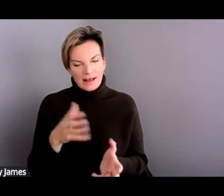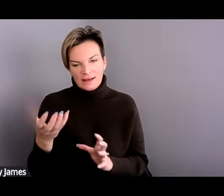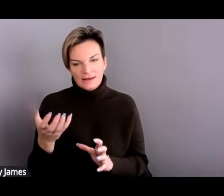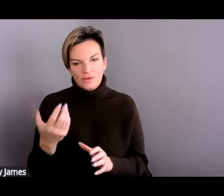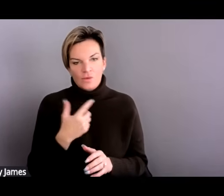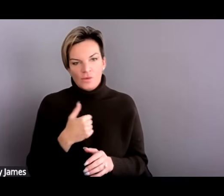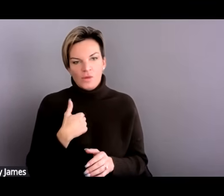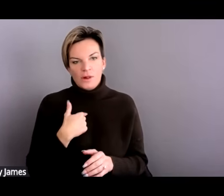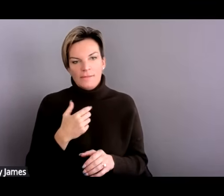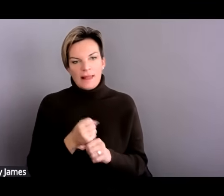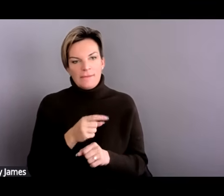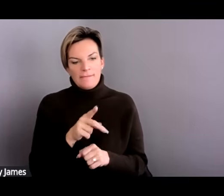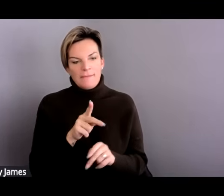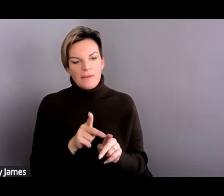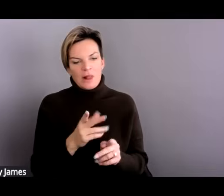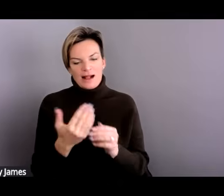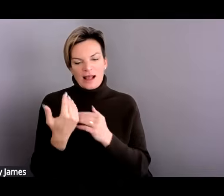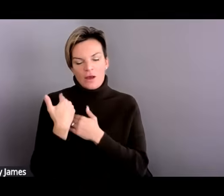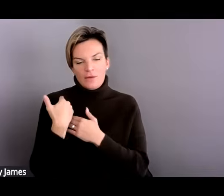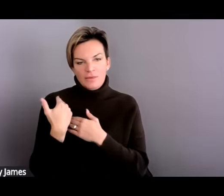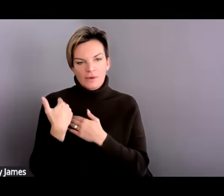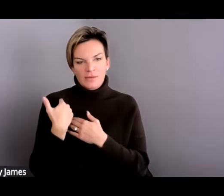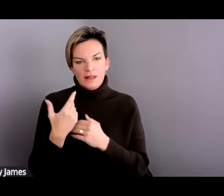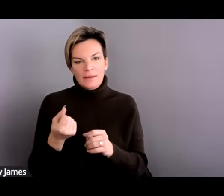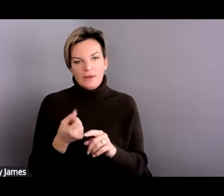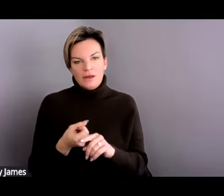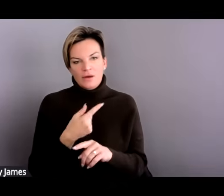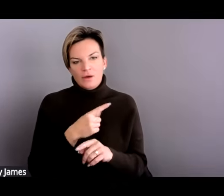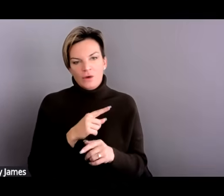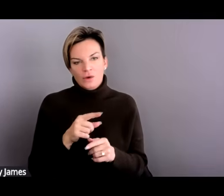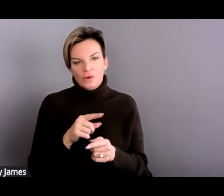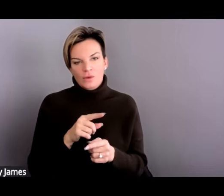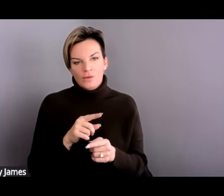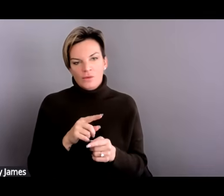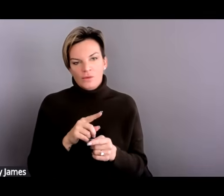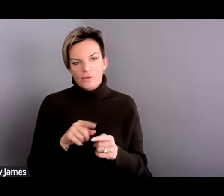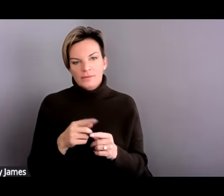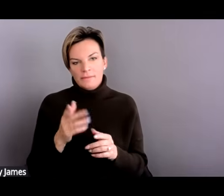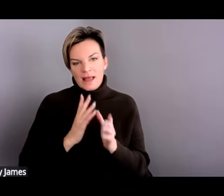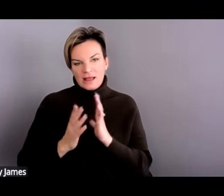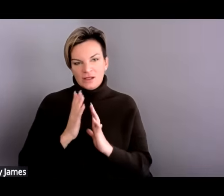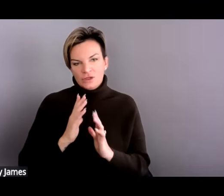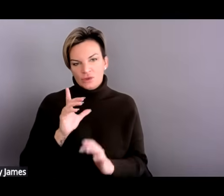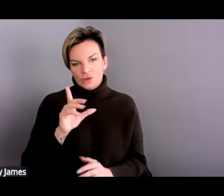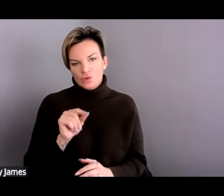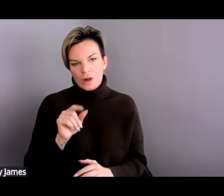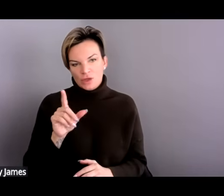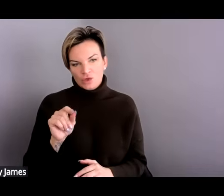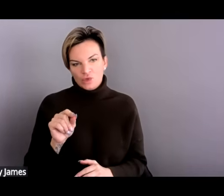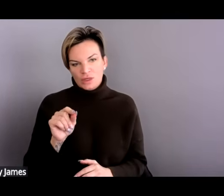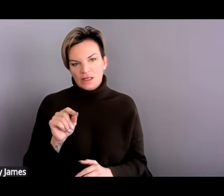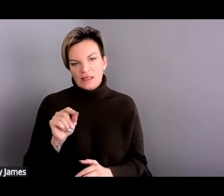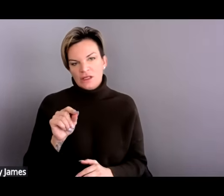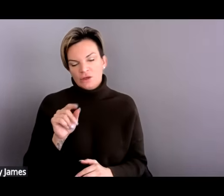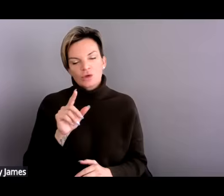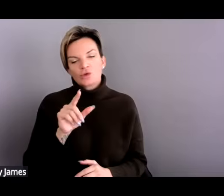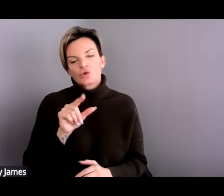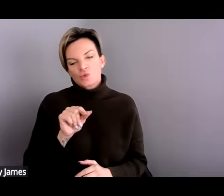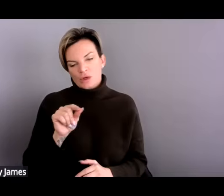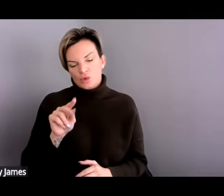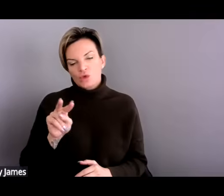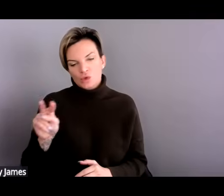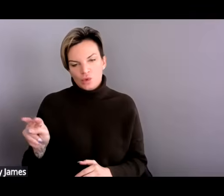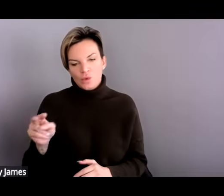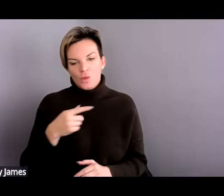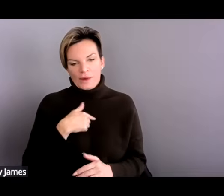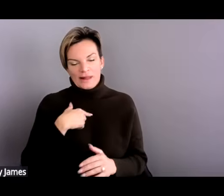people accountable, especially, this is getting a little off track, but this kind of goes back to the 2022 issue where, we expect